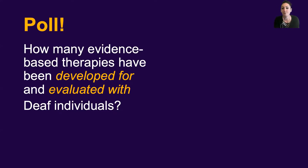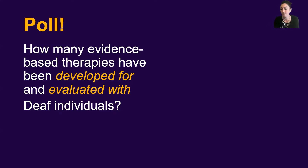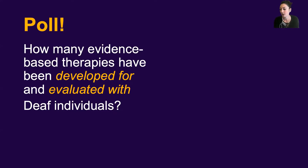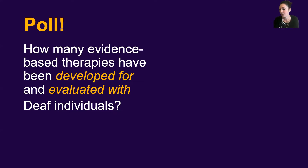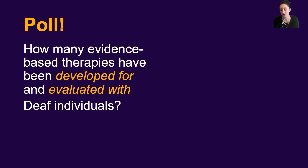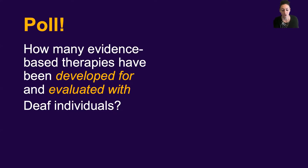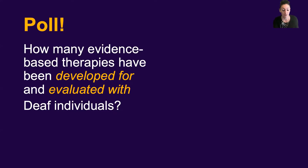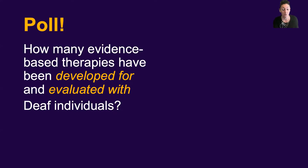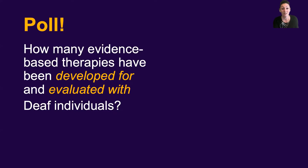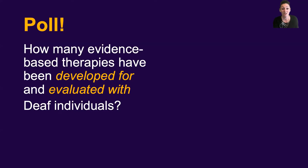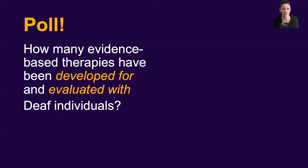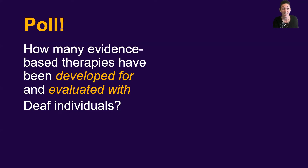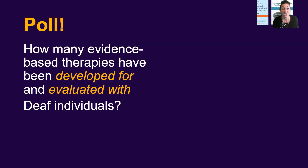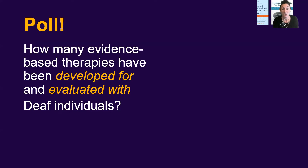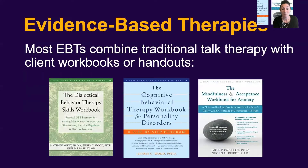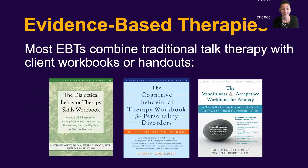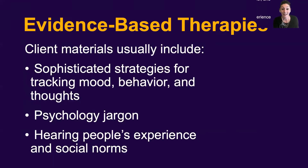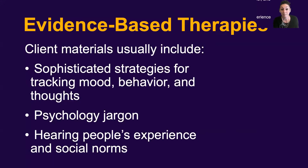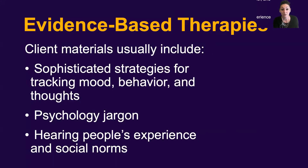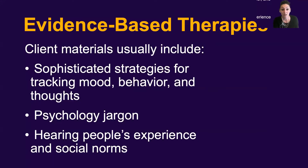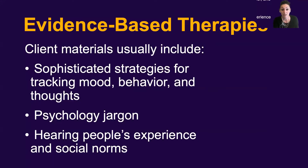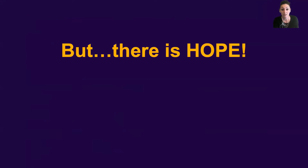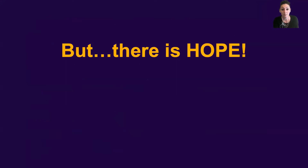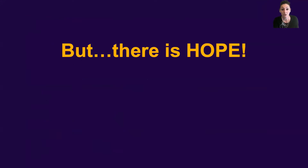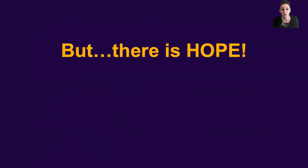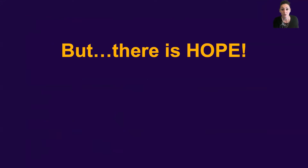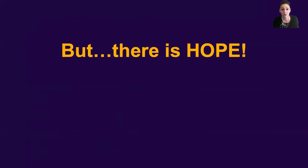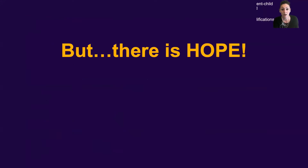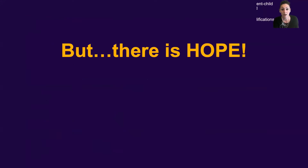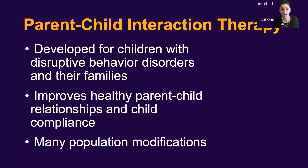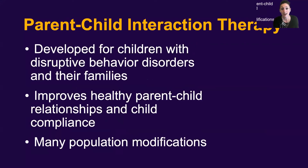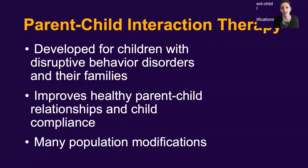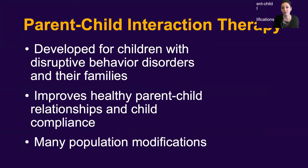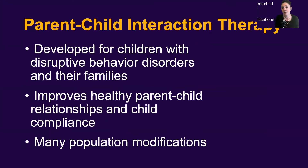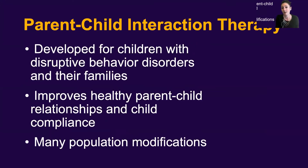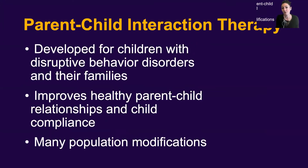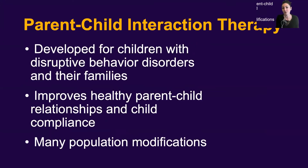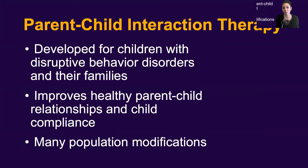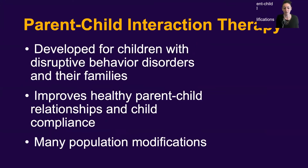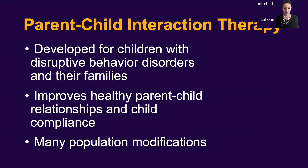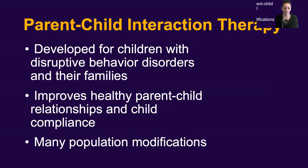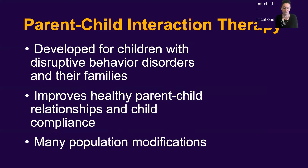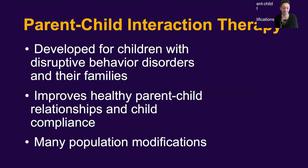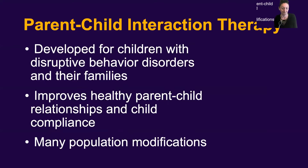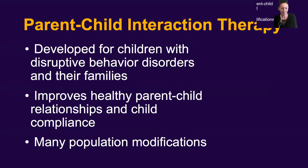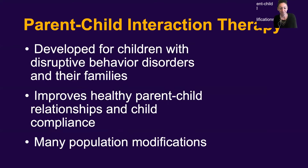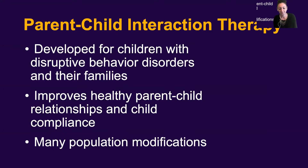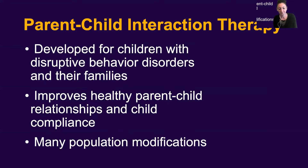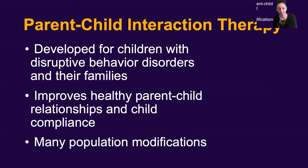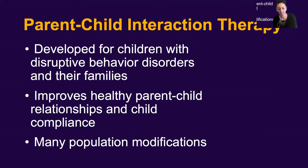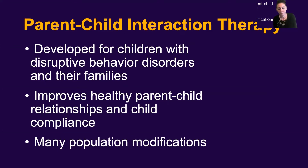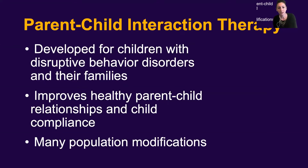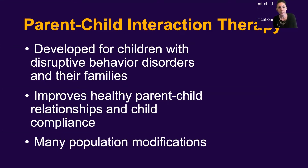opportunities. And actually, I'm going to just jump ahead a couple slides to make sure I have time for the important stuff.